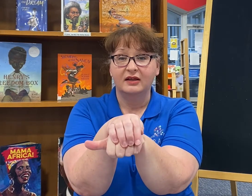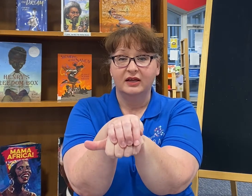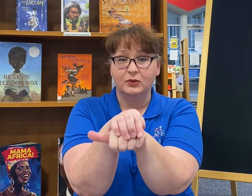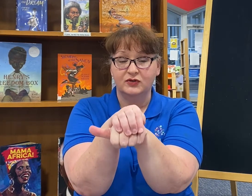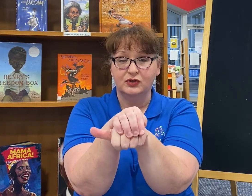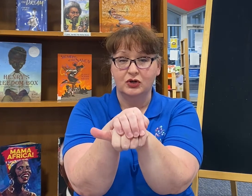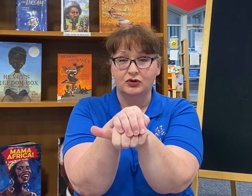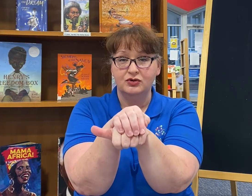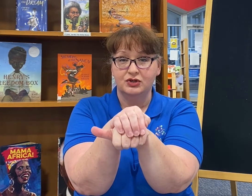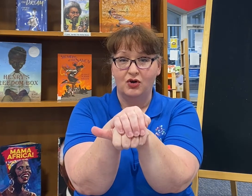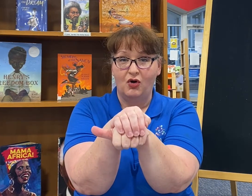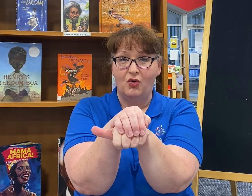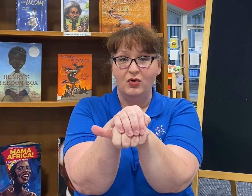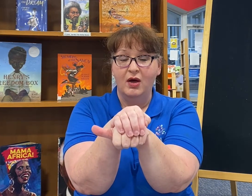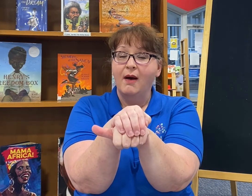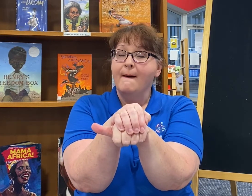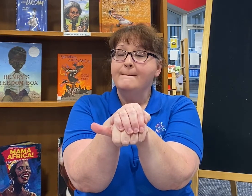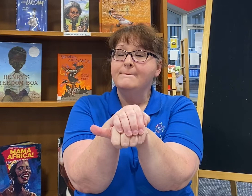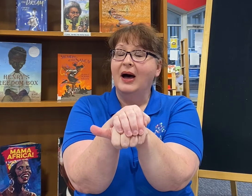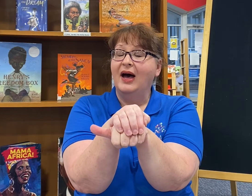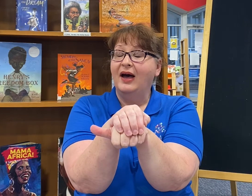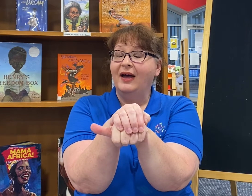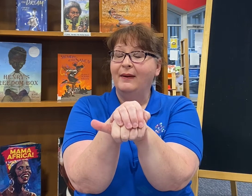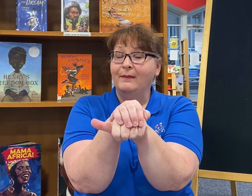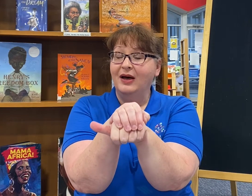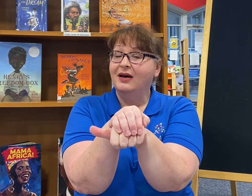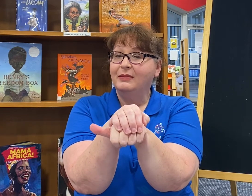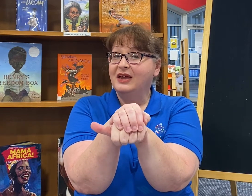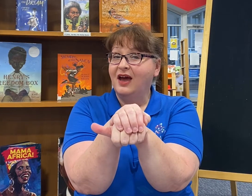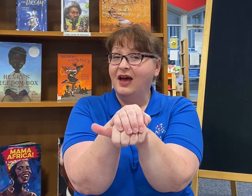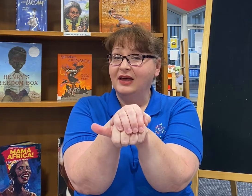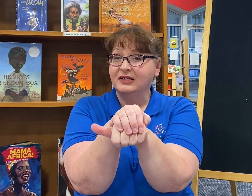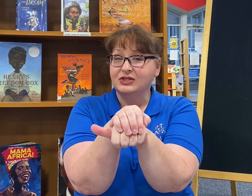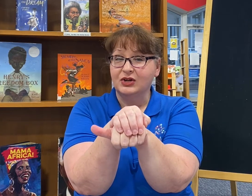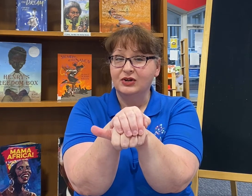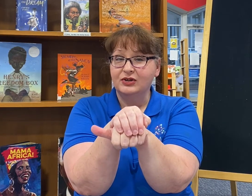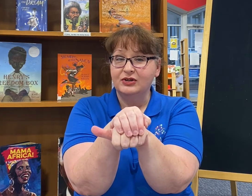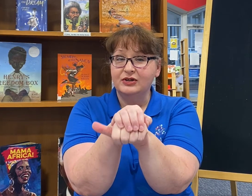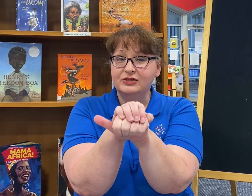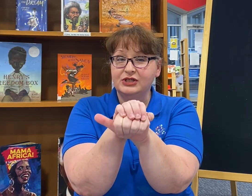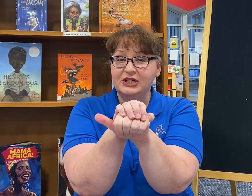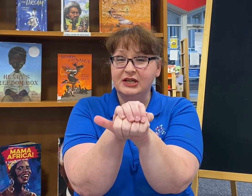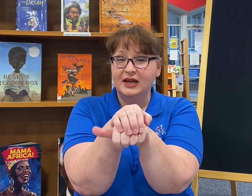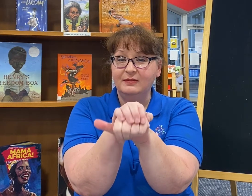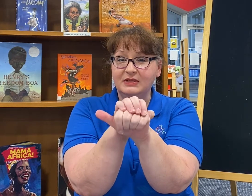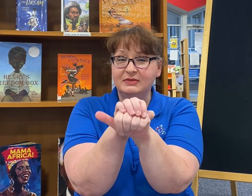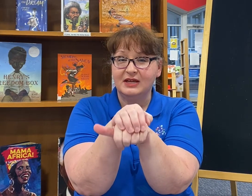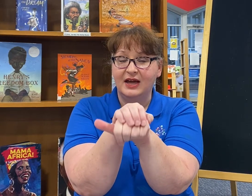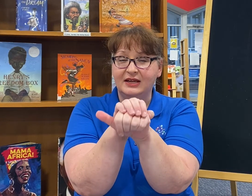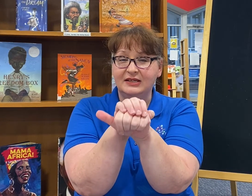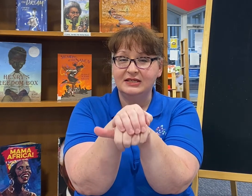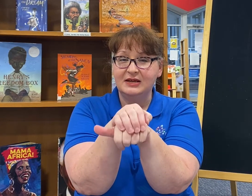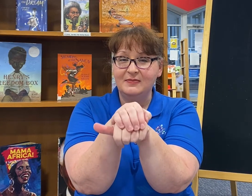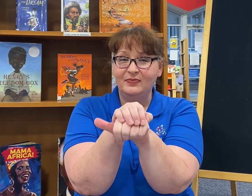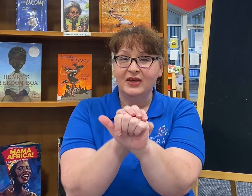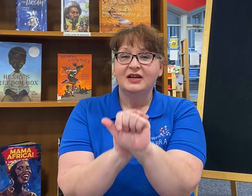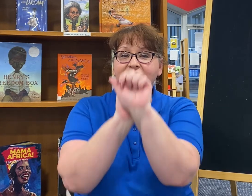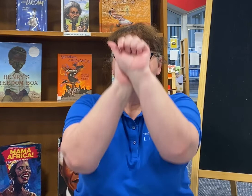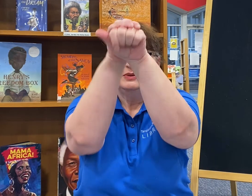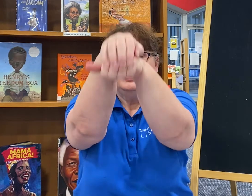language for turtle. So, "My mommy had a turtle. She named him Tiny Tim. She put